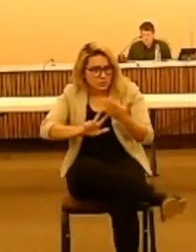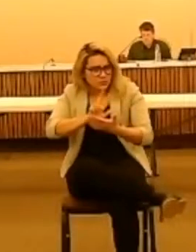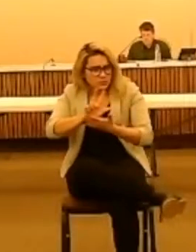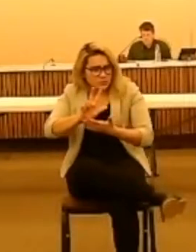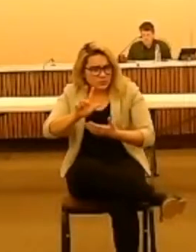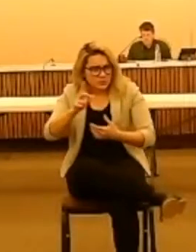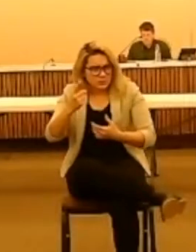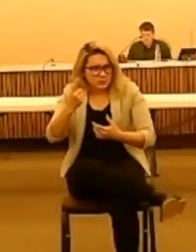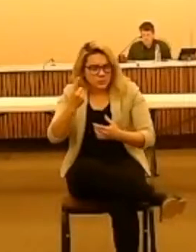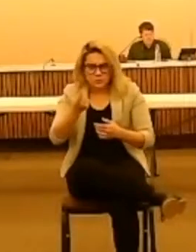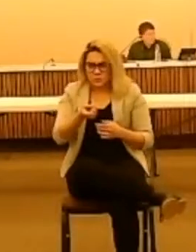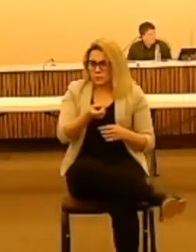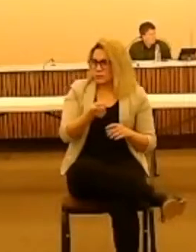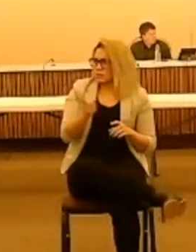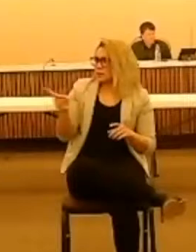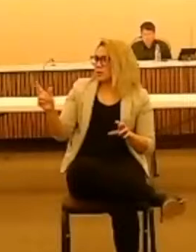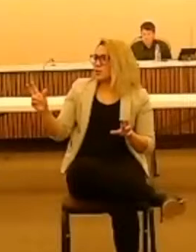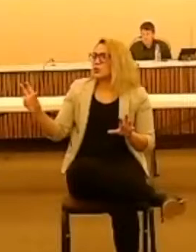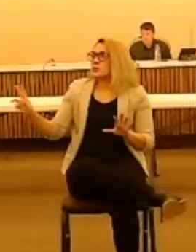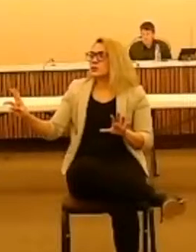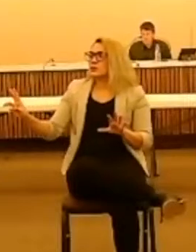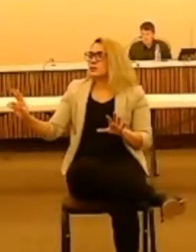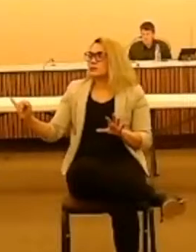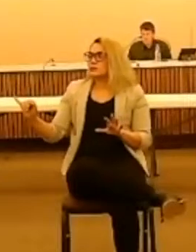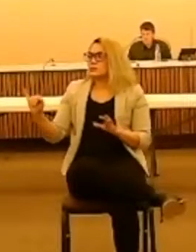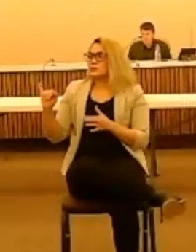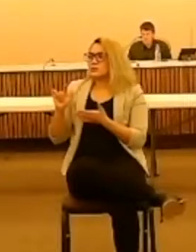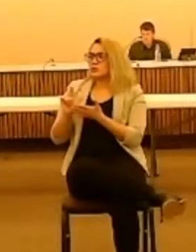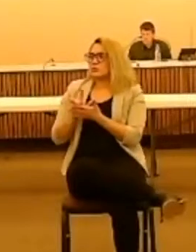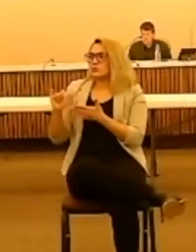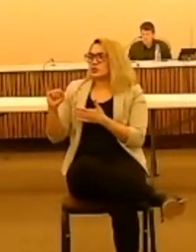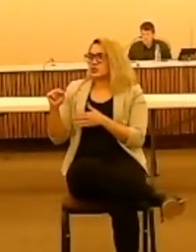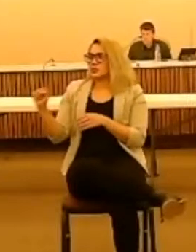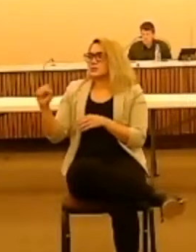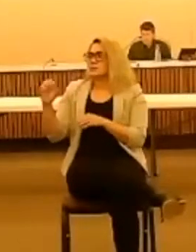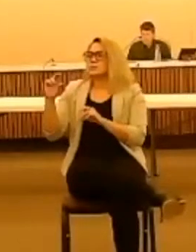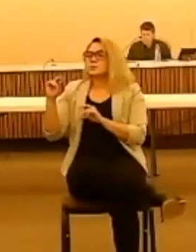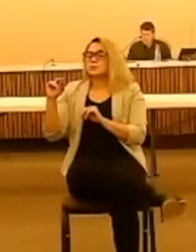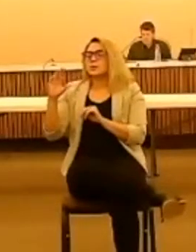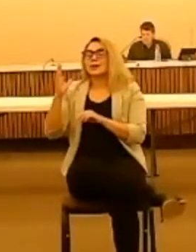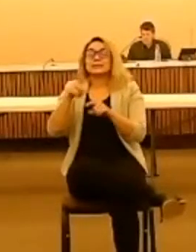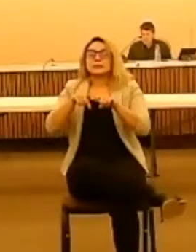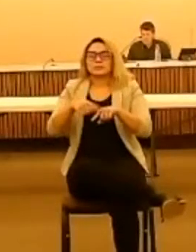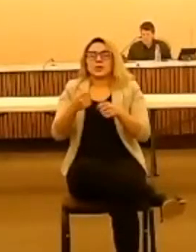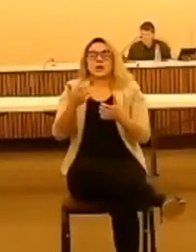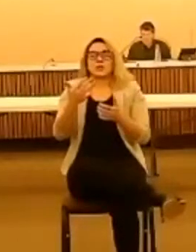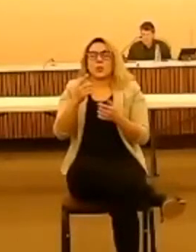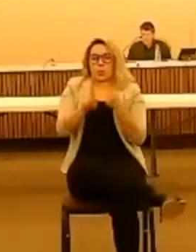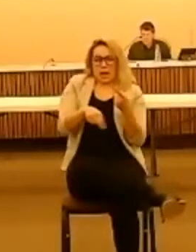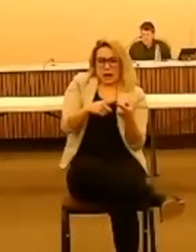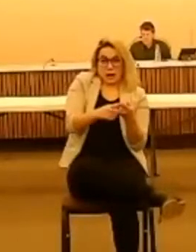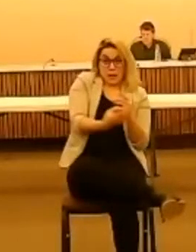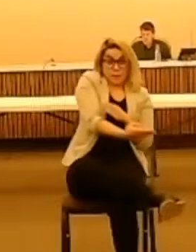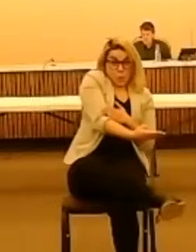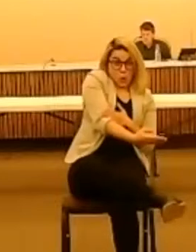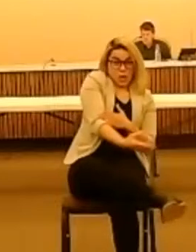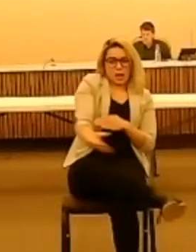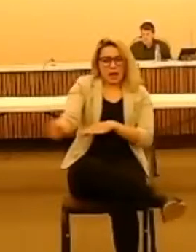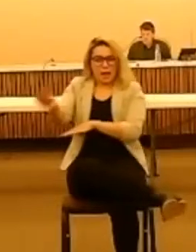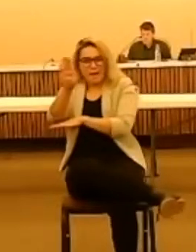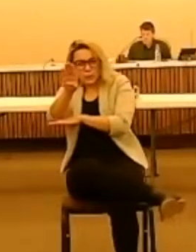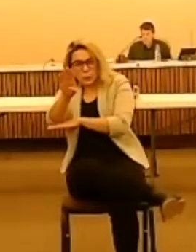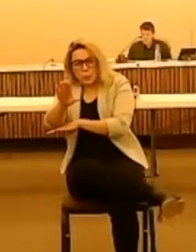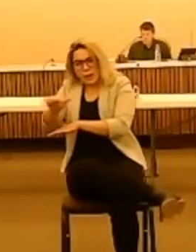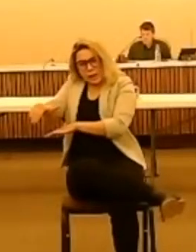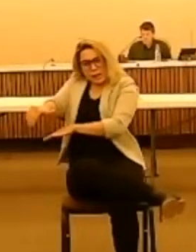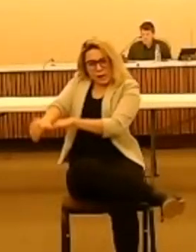only, well, I think it's only 3 cars will be going out peak hour in the morning. I think it's a 0.4 trips per unit. In the